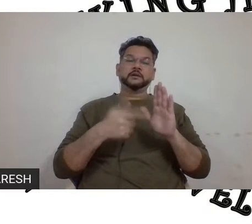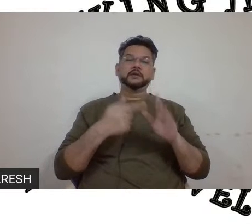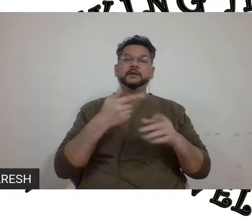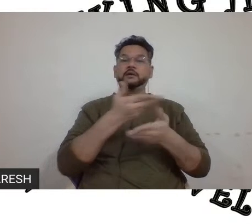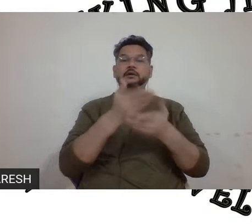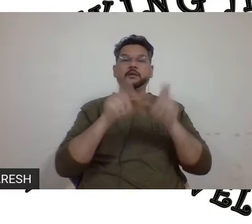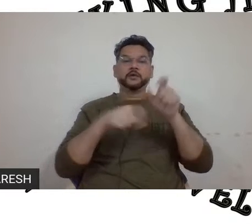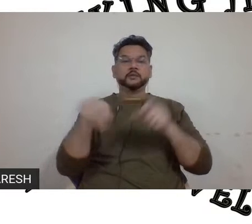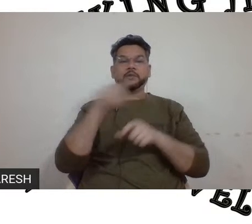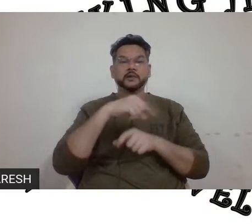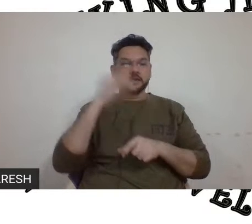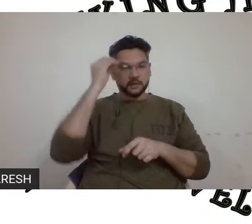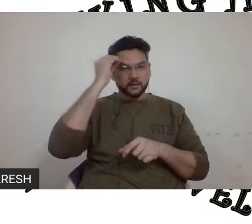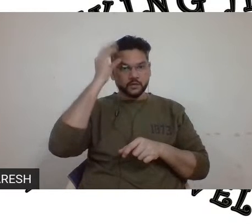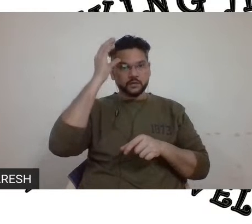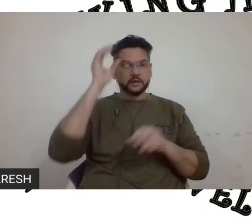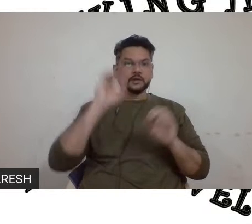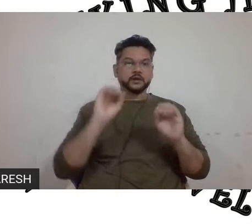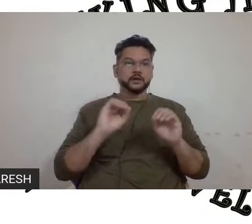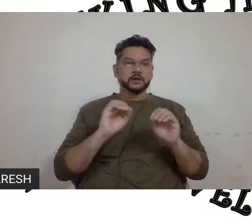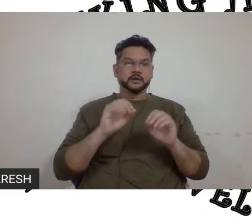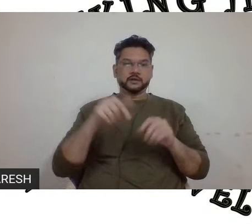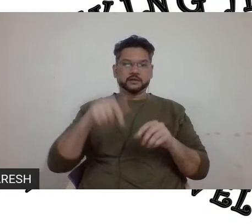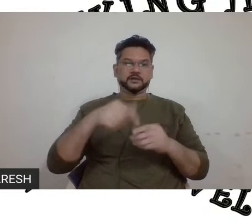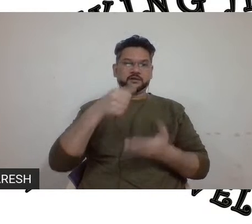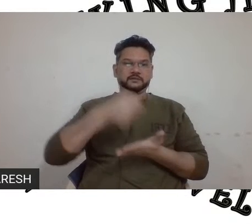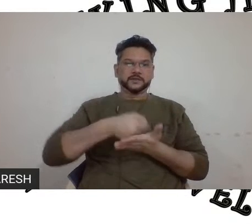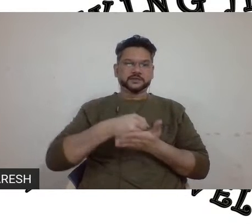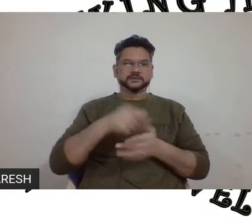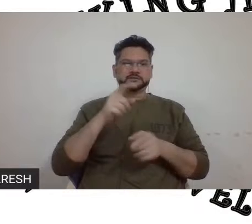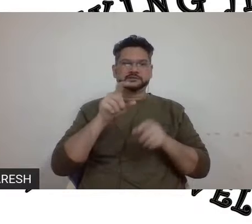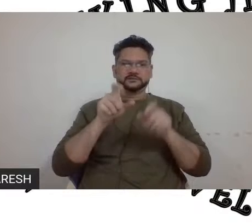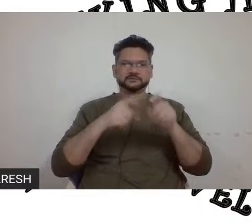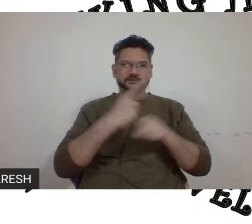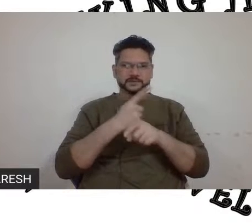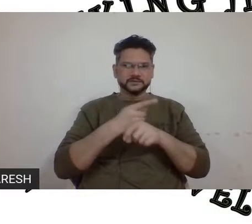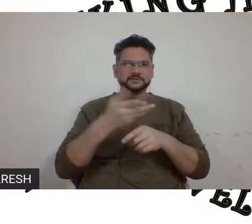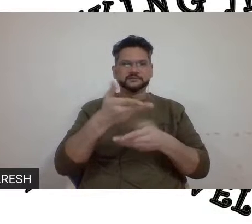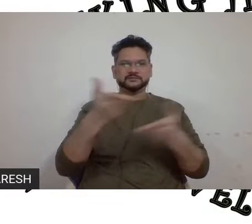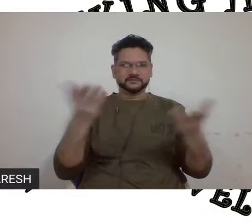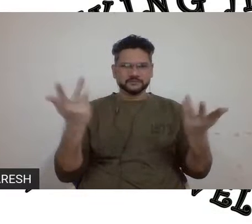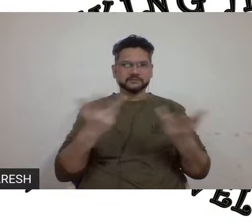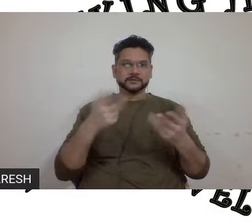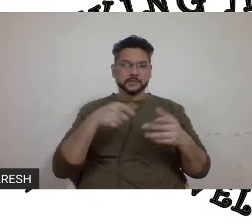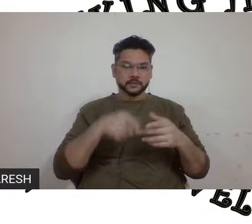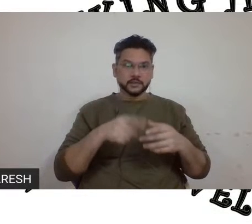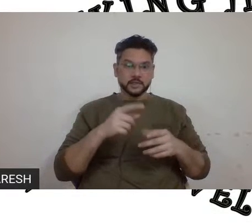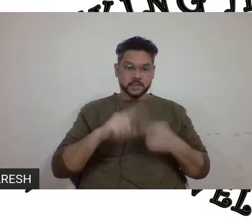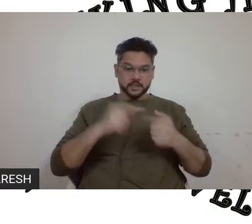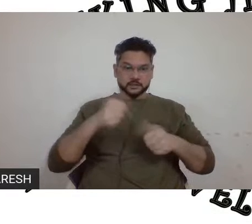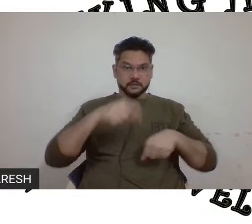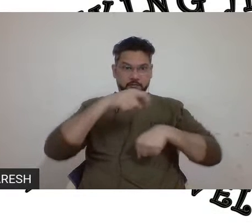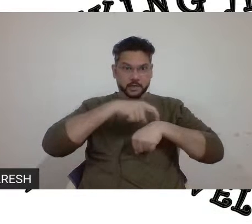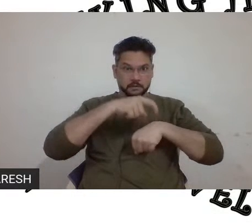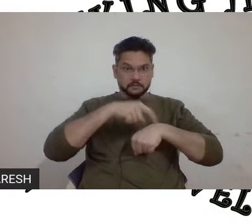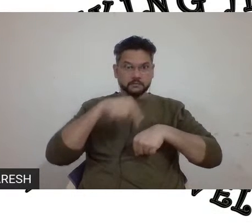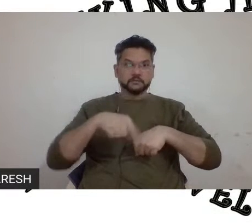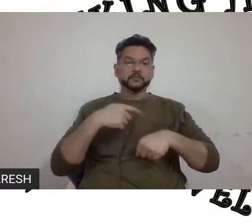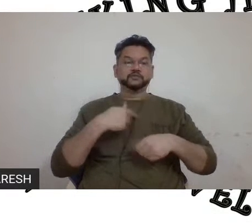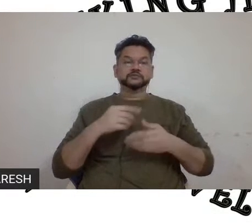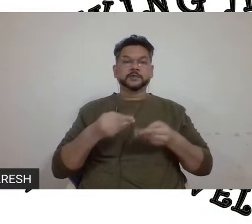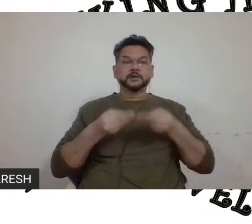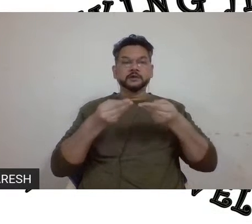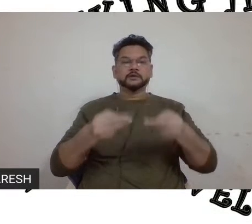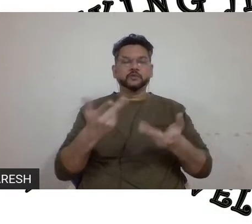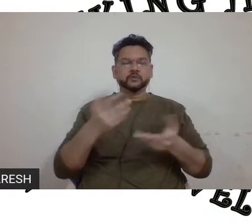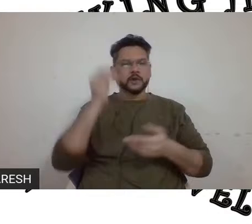how what kind of facilities we need to have while the exams are being conducted. So, in terms of that, UPSC